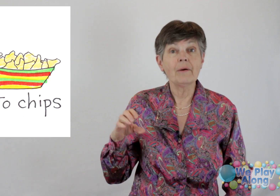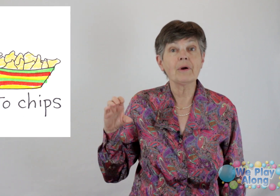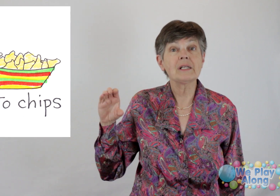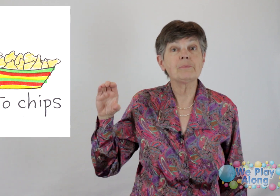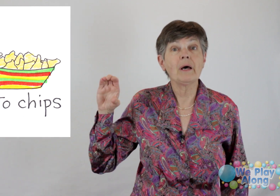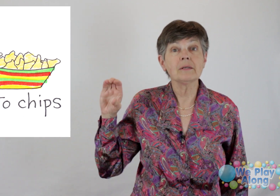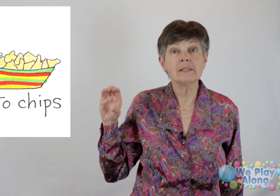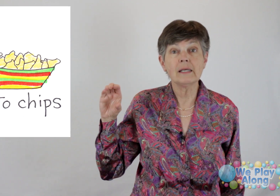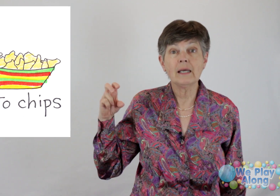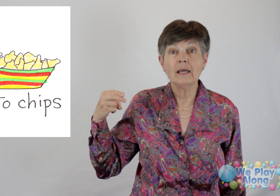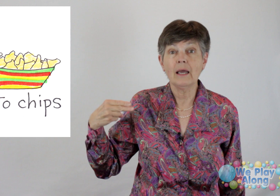then we're going to spell